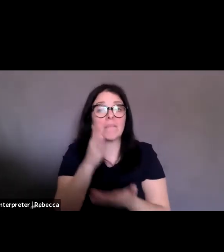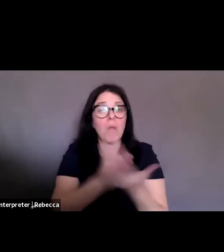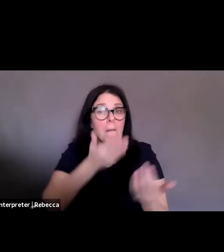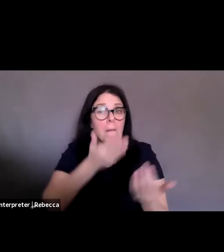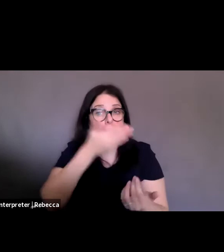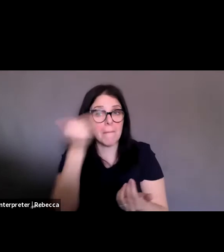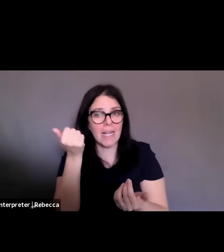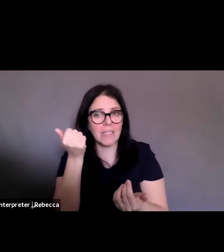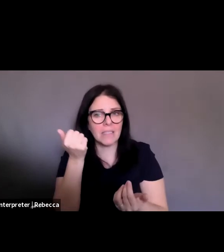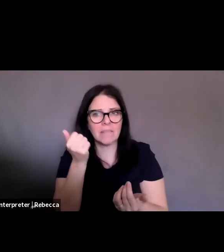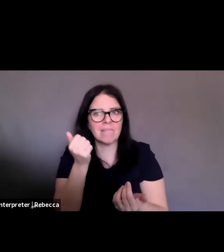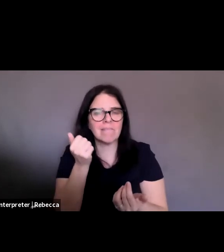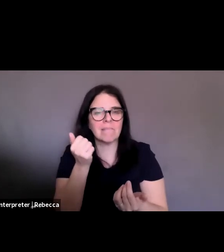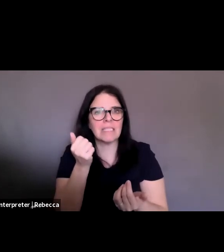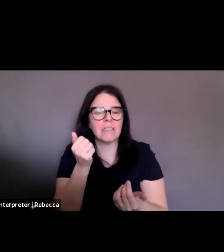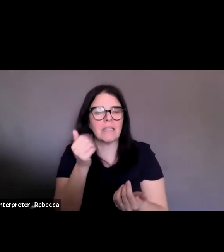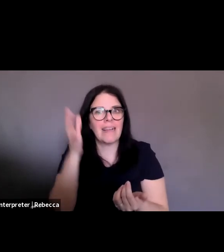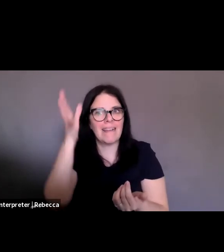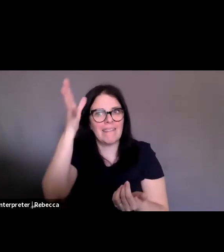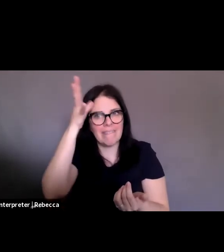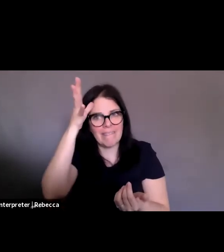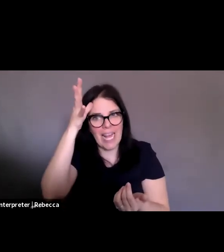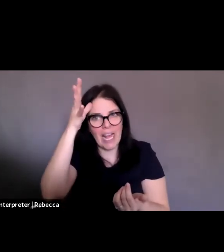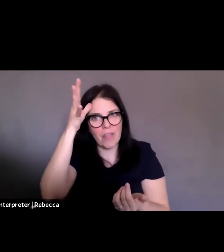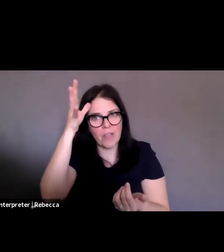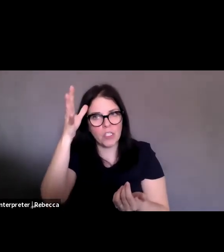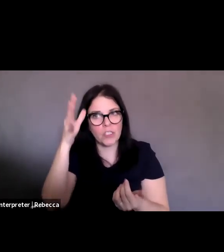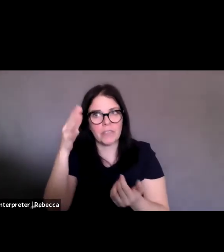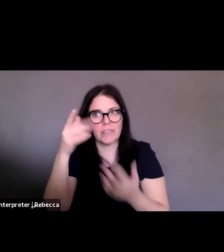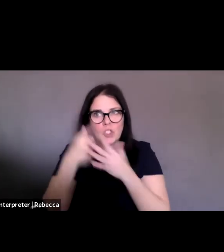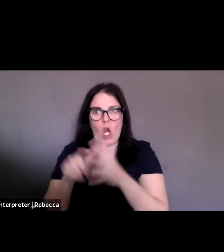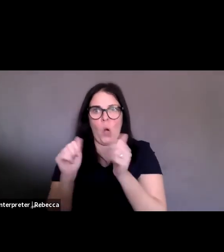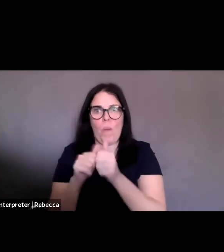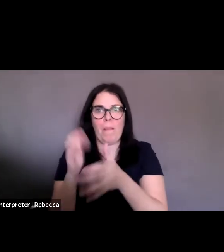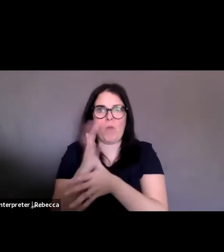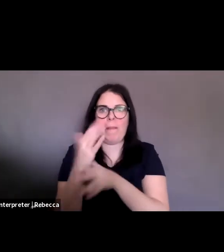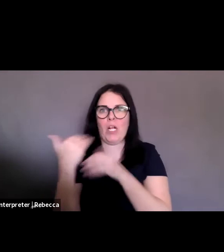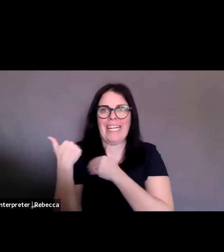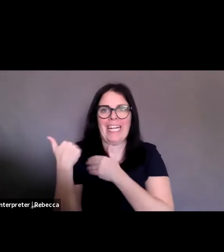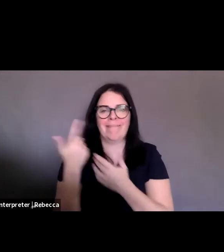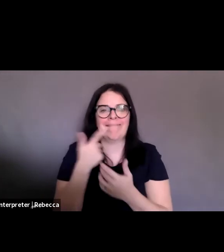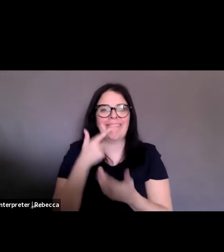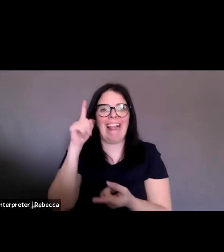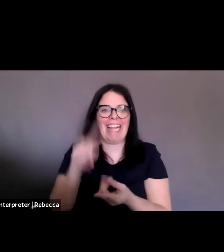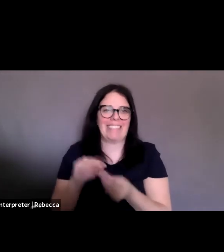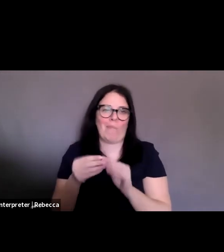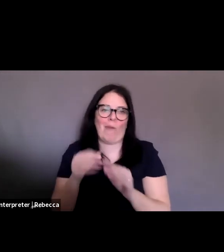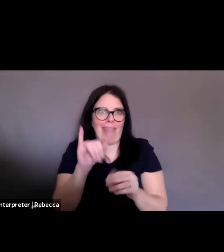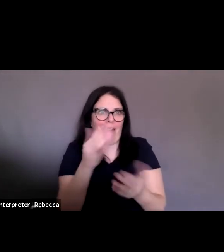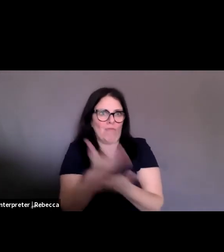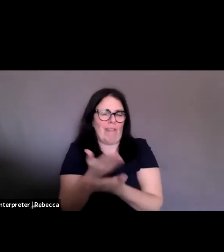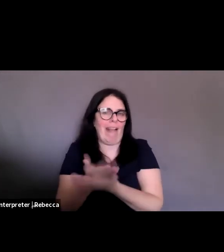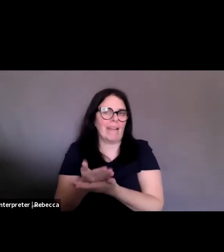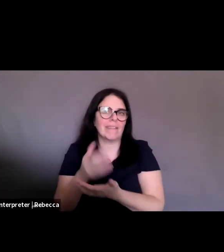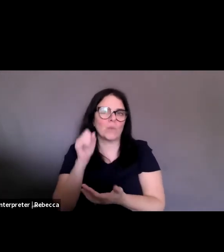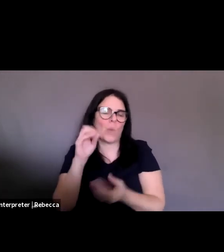a fairly small number of fathers beginning with the primary care of the children in our data set, just based on reality. And so the